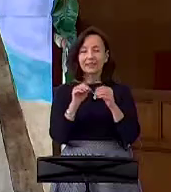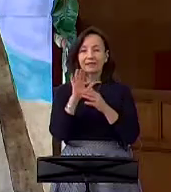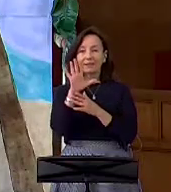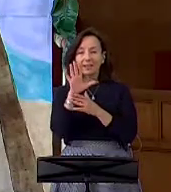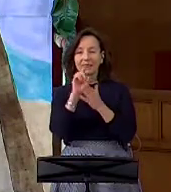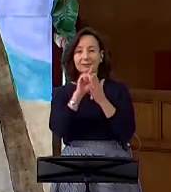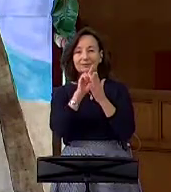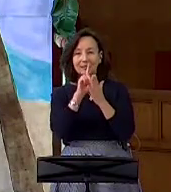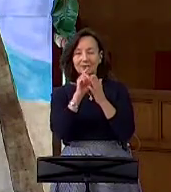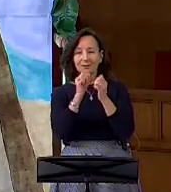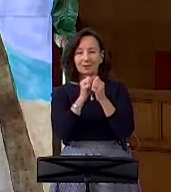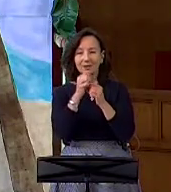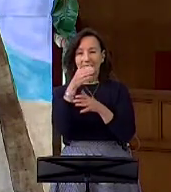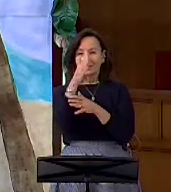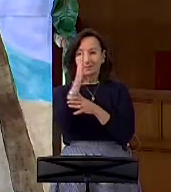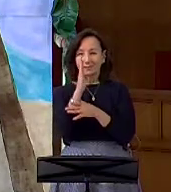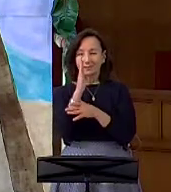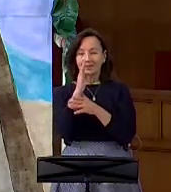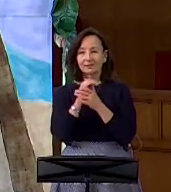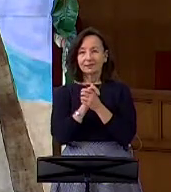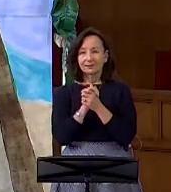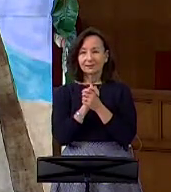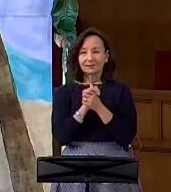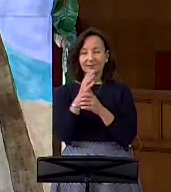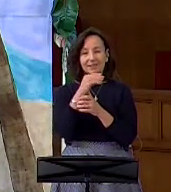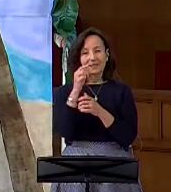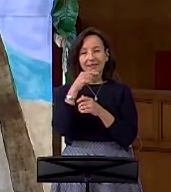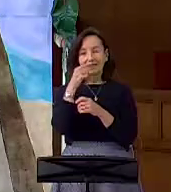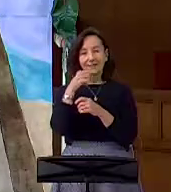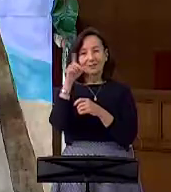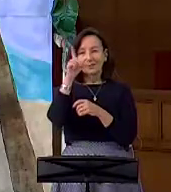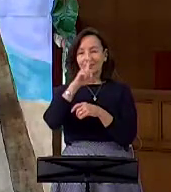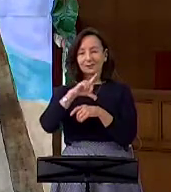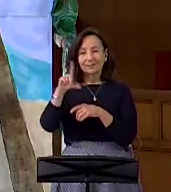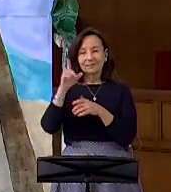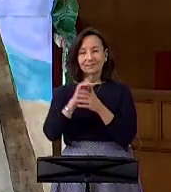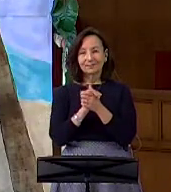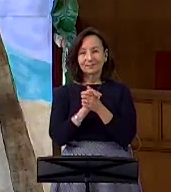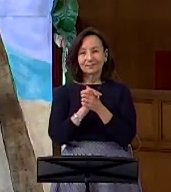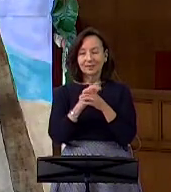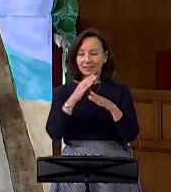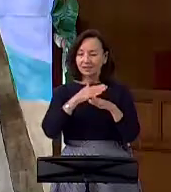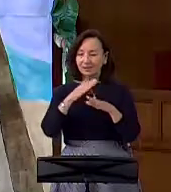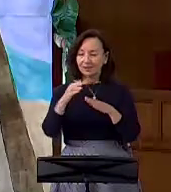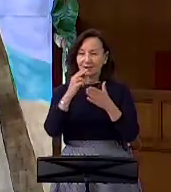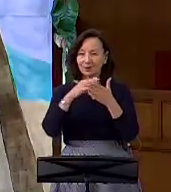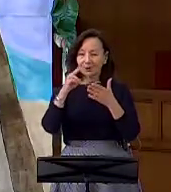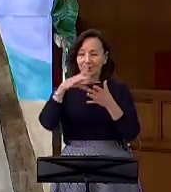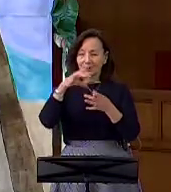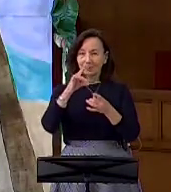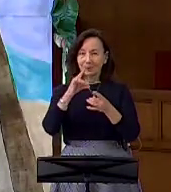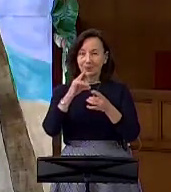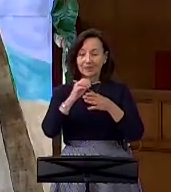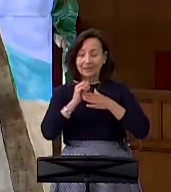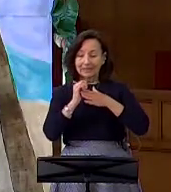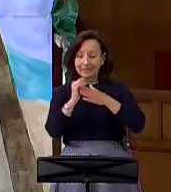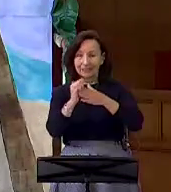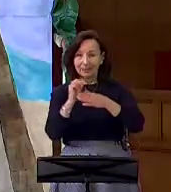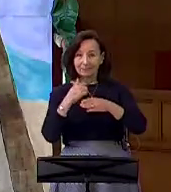5 minutes with God and say, Lord, send your Holy Spirit to guide me in my